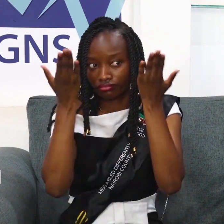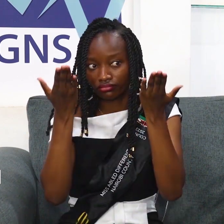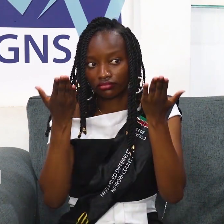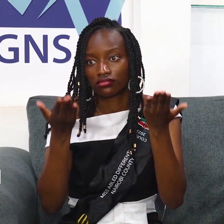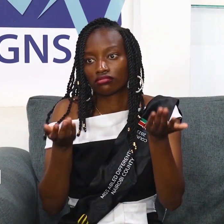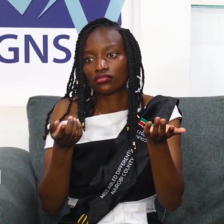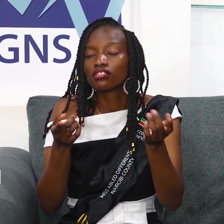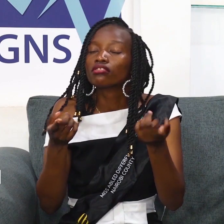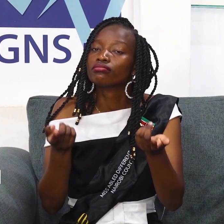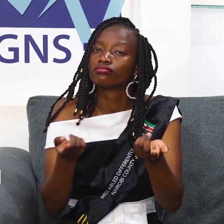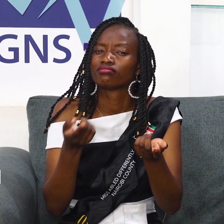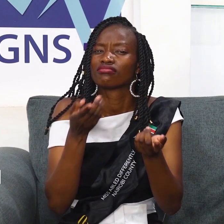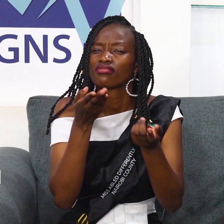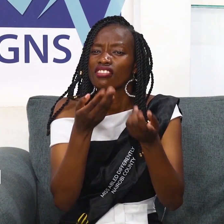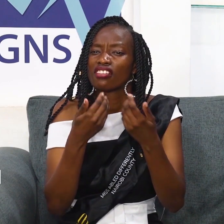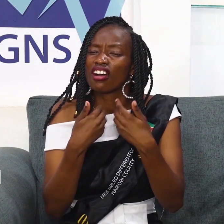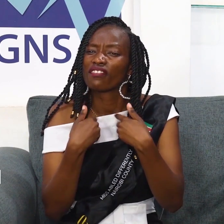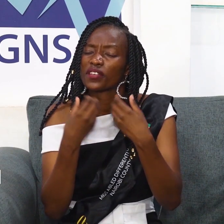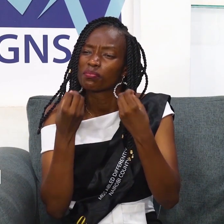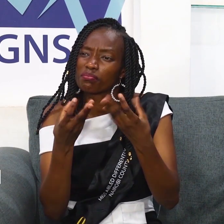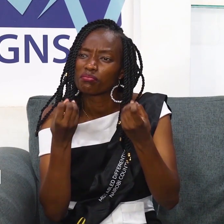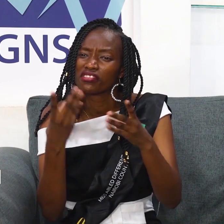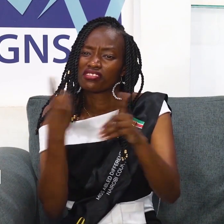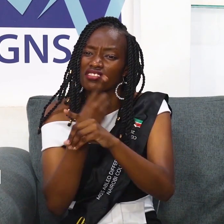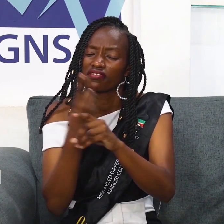And I tried to give my insight in terms of making improvements